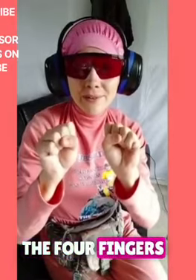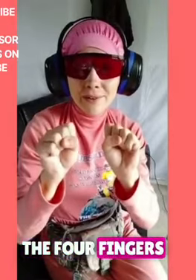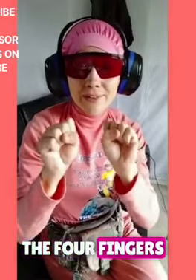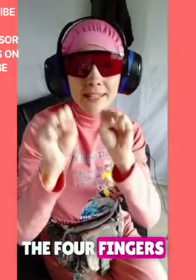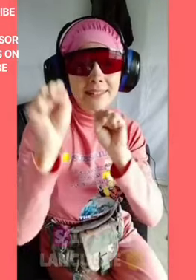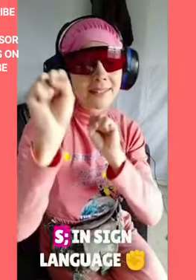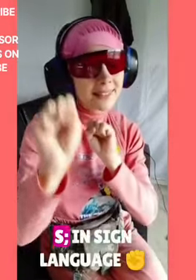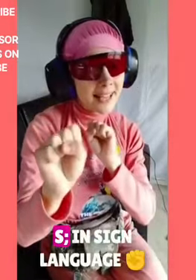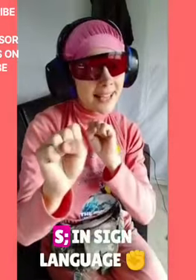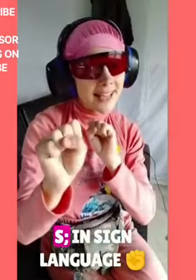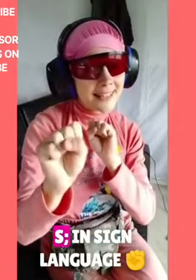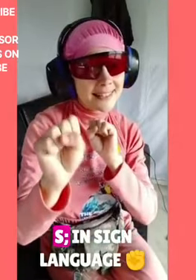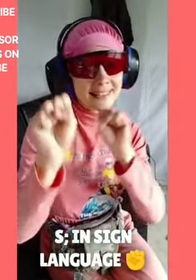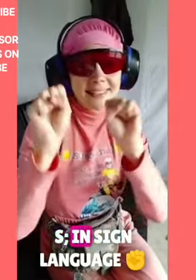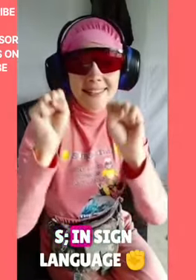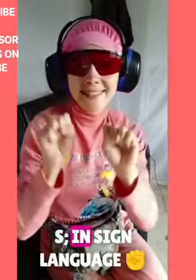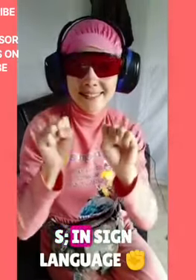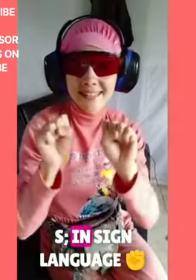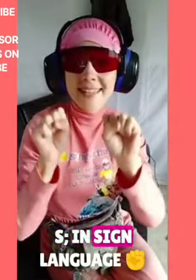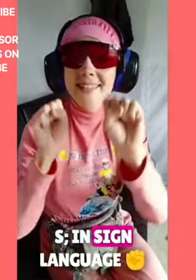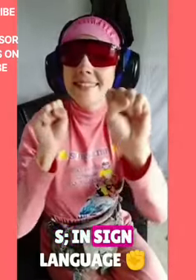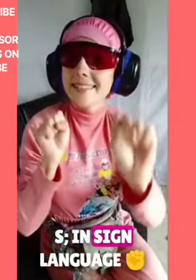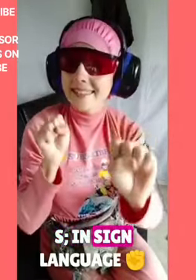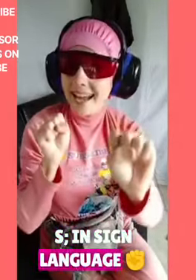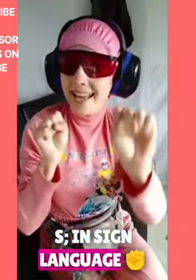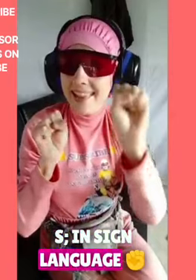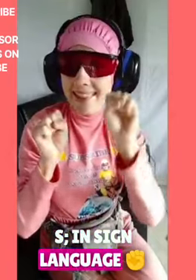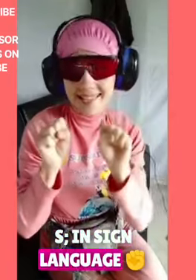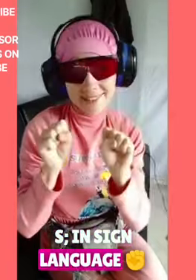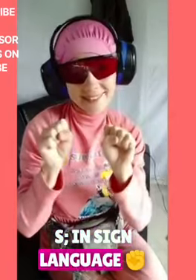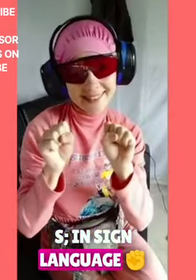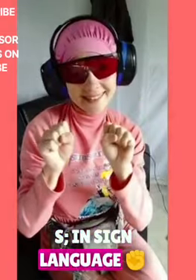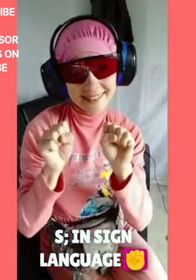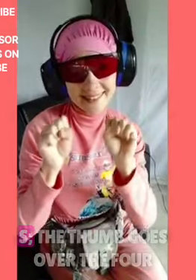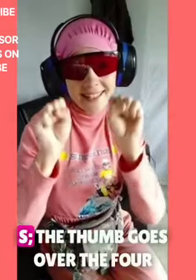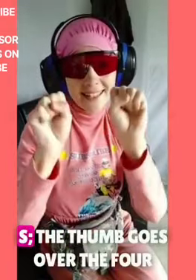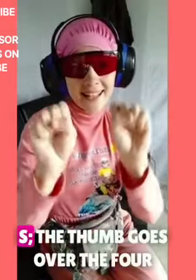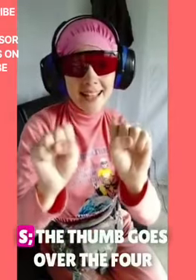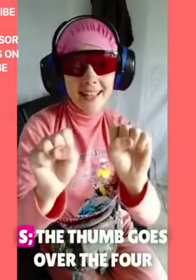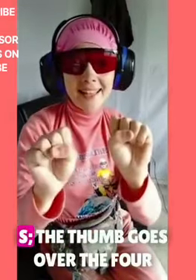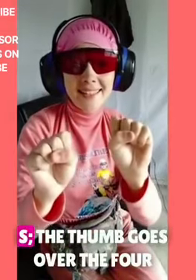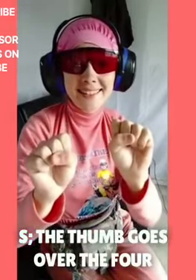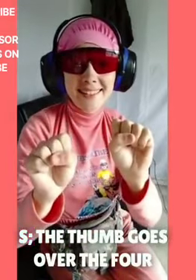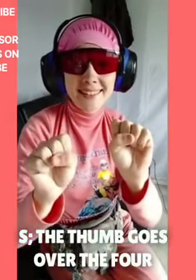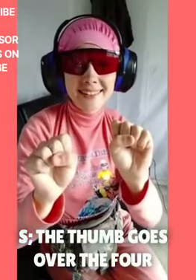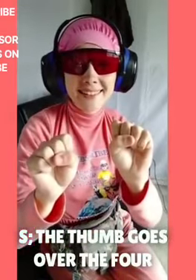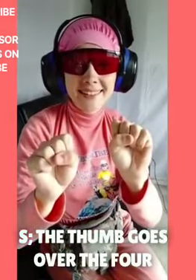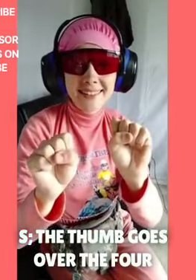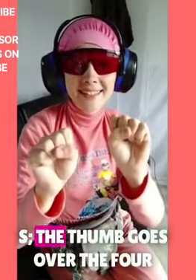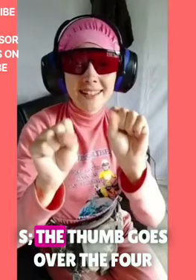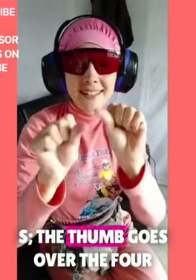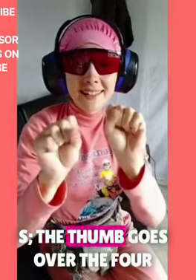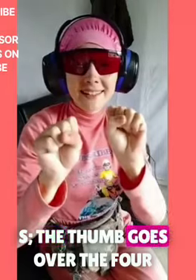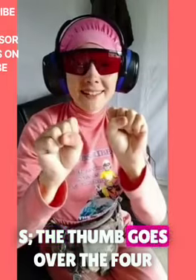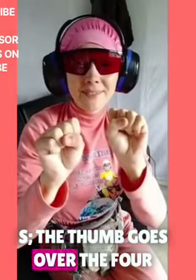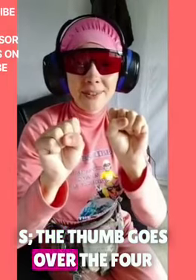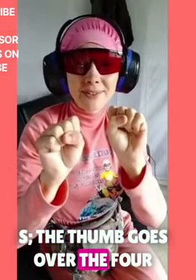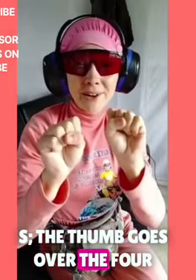fingers. S. In sign language. S. The thumb goes over the